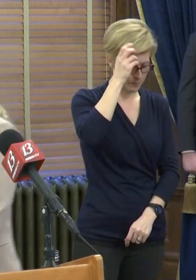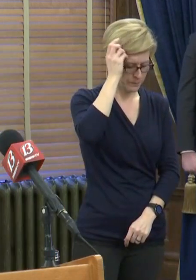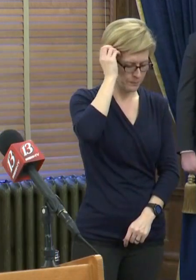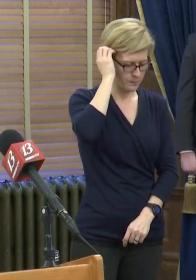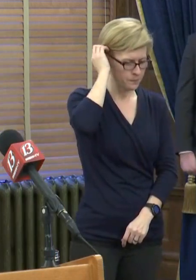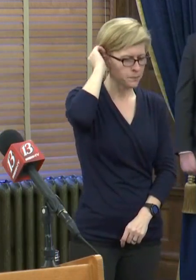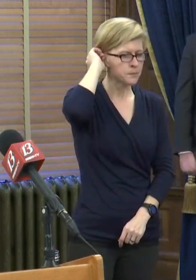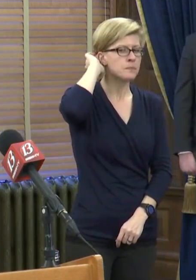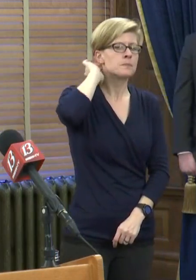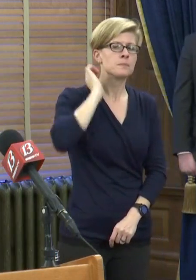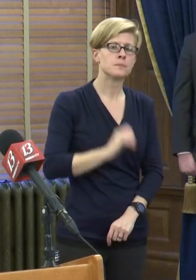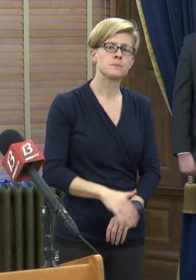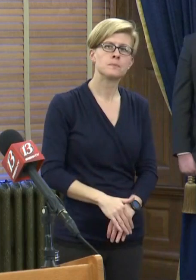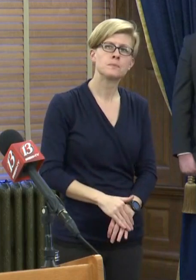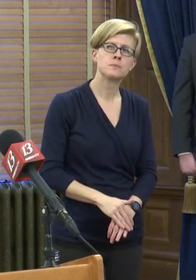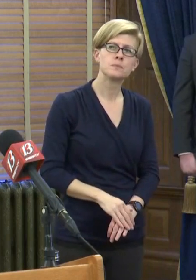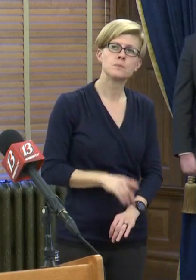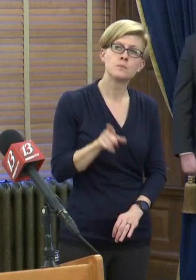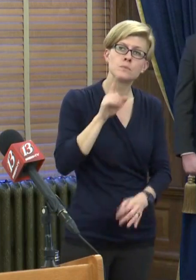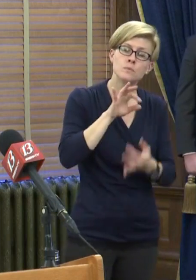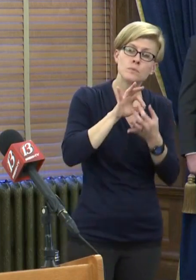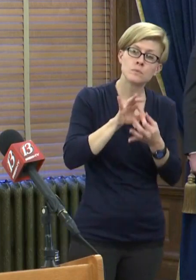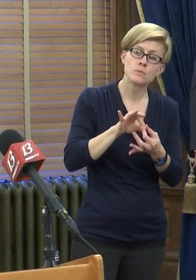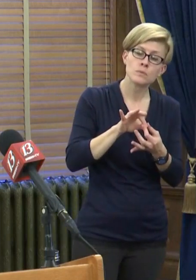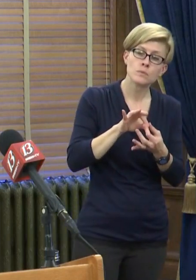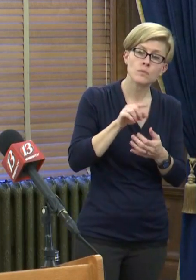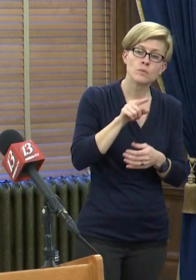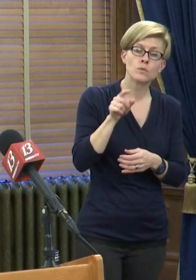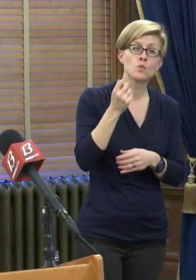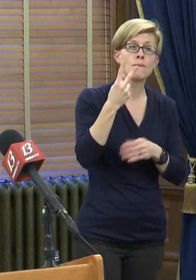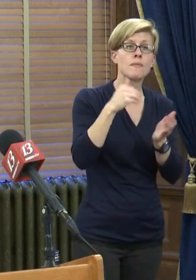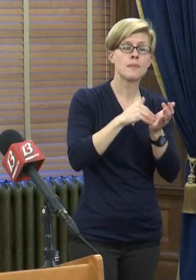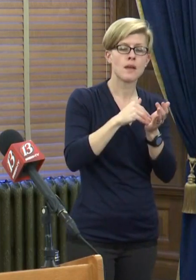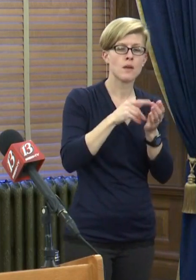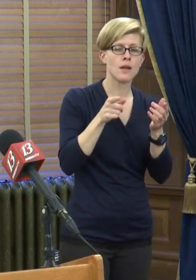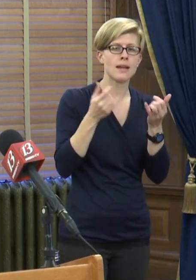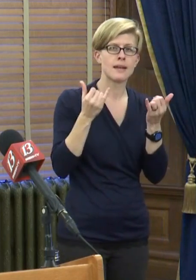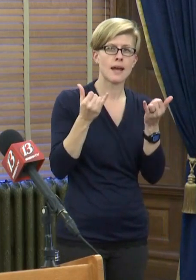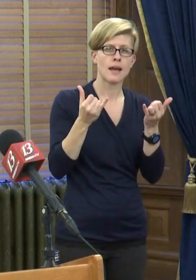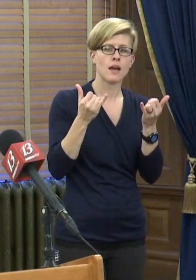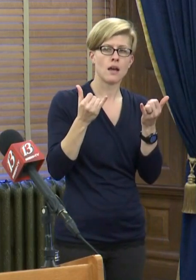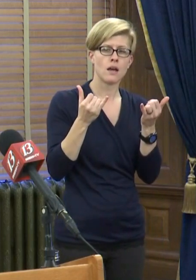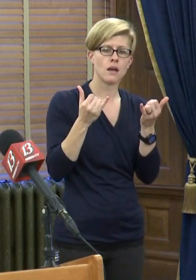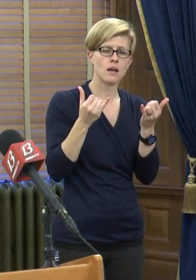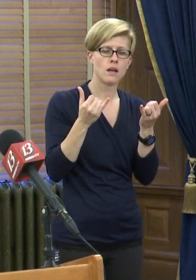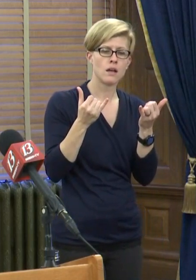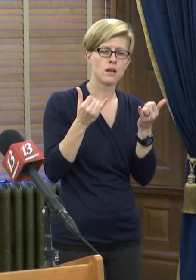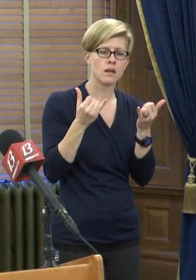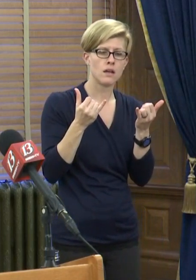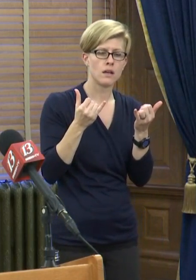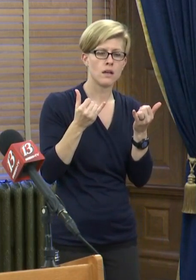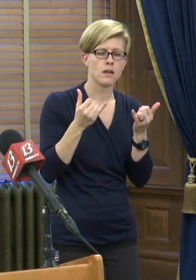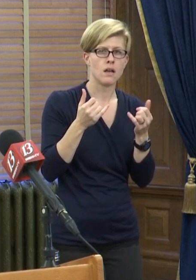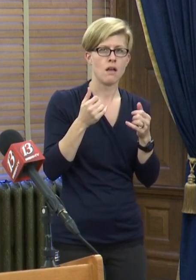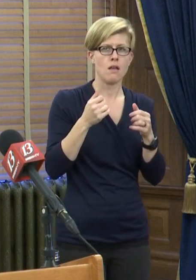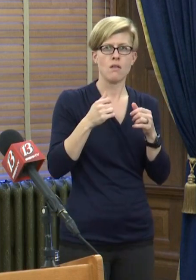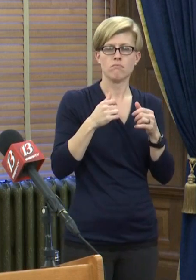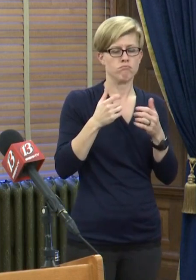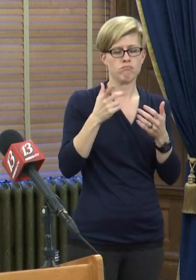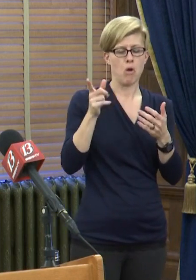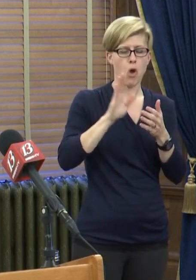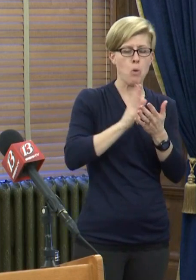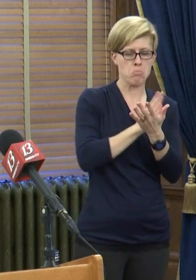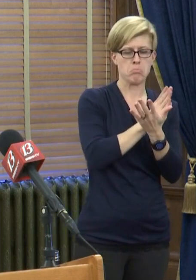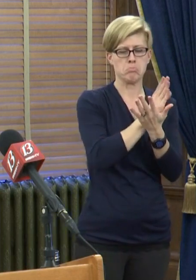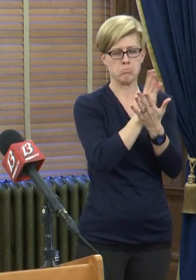payment? So regarding those PUA recipients, they're all going through they're at one stage of the process or the other,